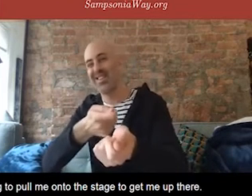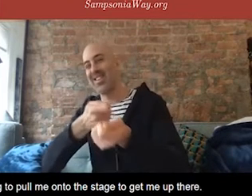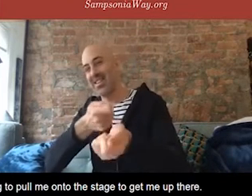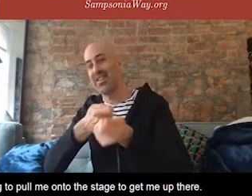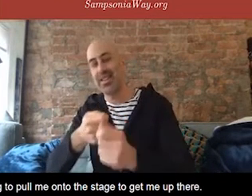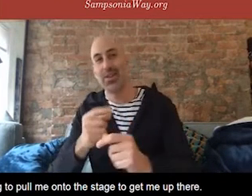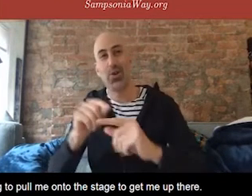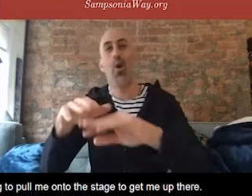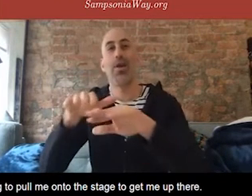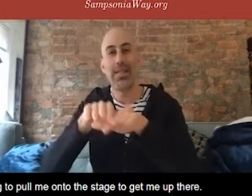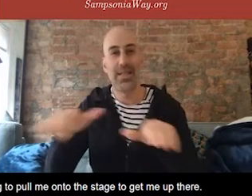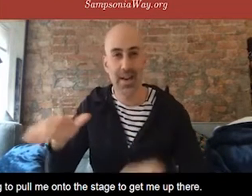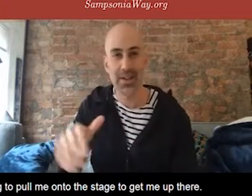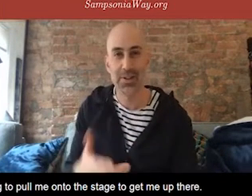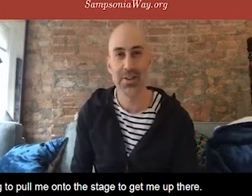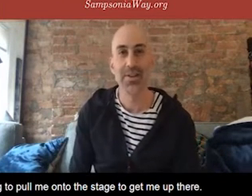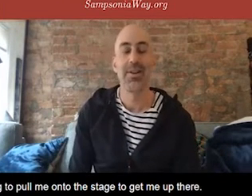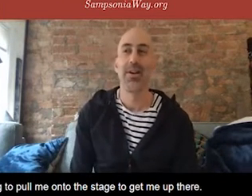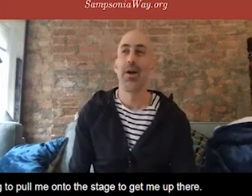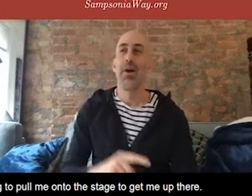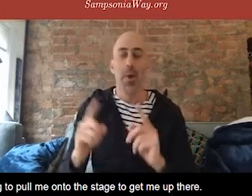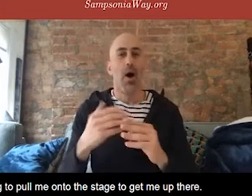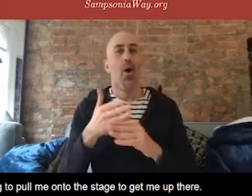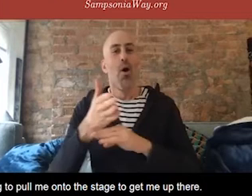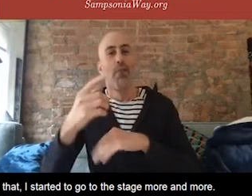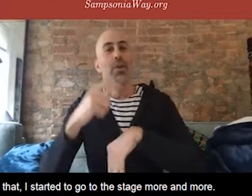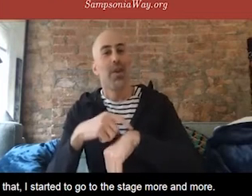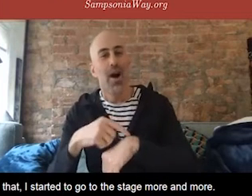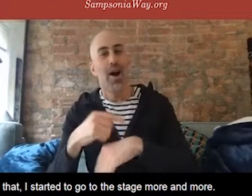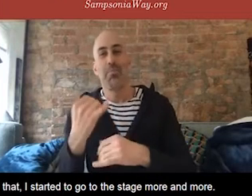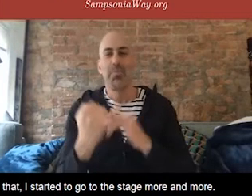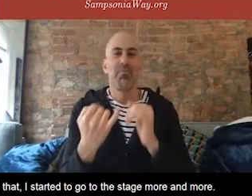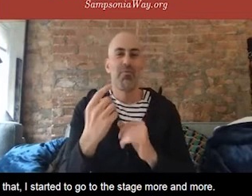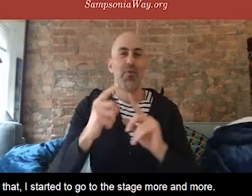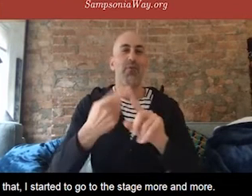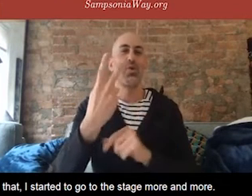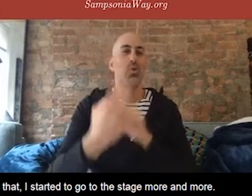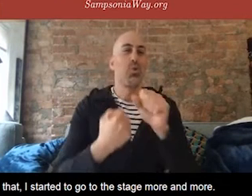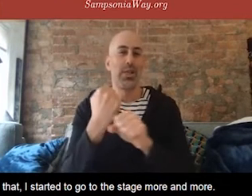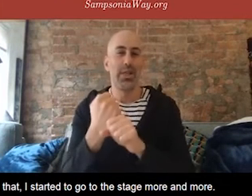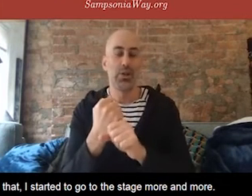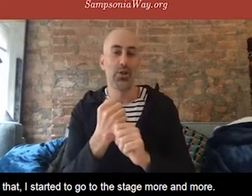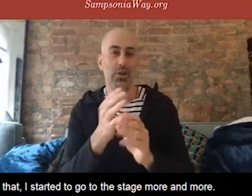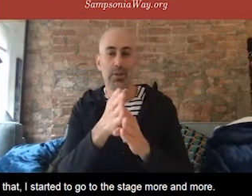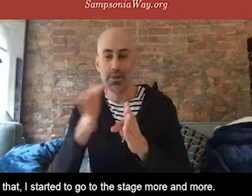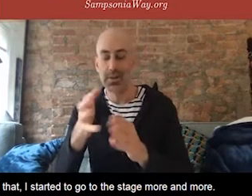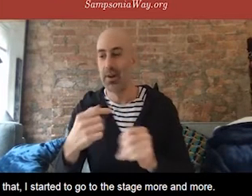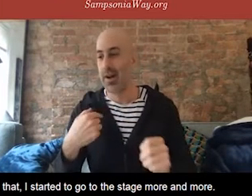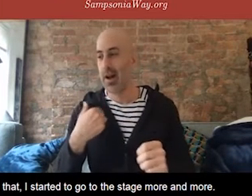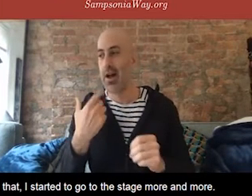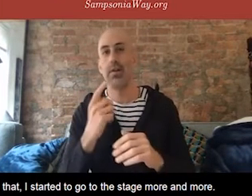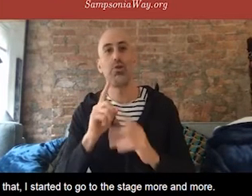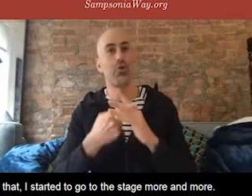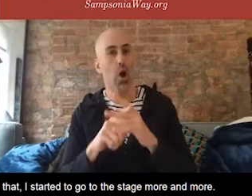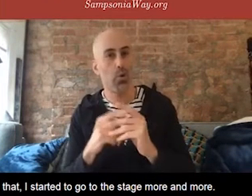But then they kept begging me and kept trying to pull me onto the stage to get me up there. And over time, after a